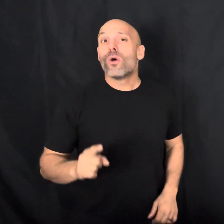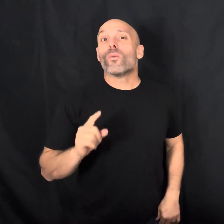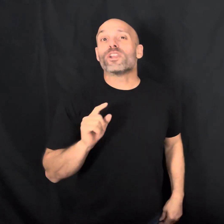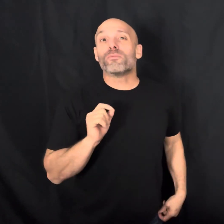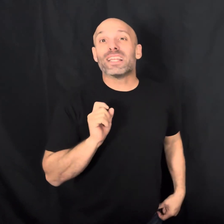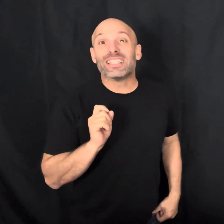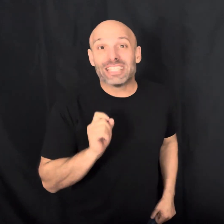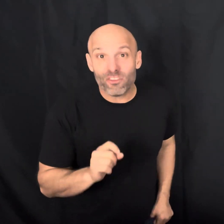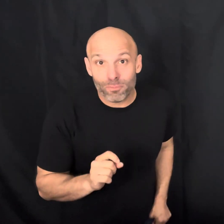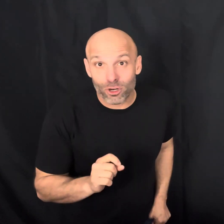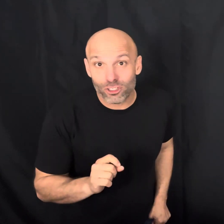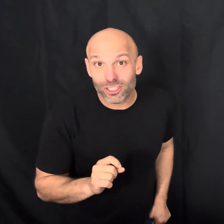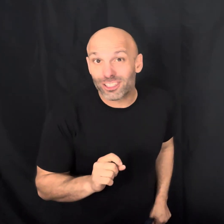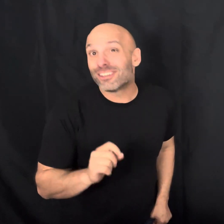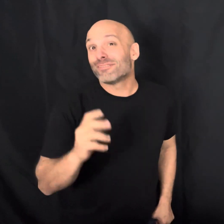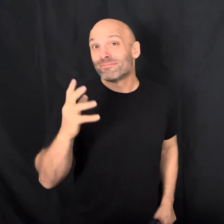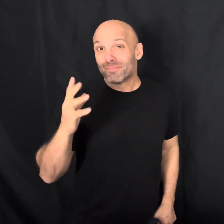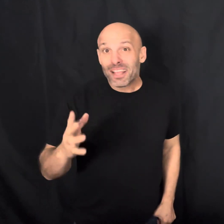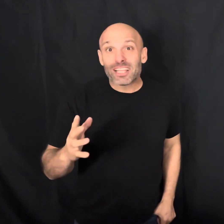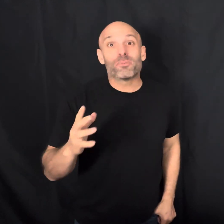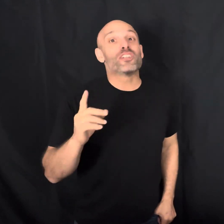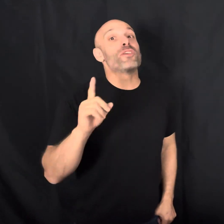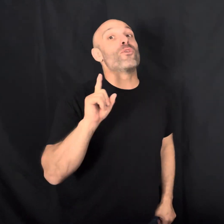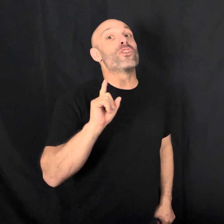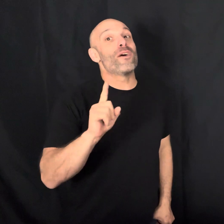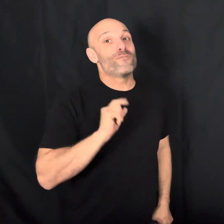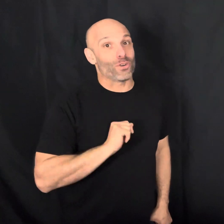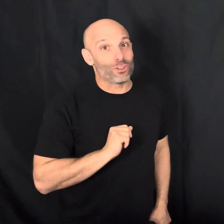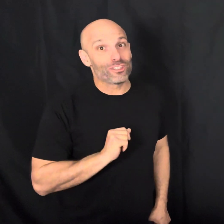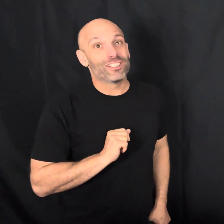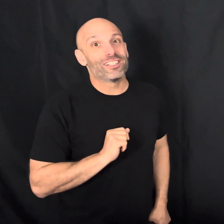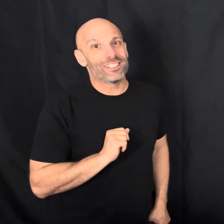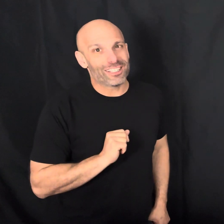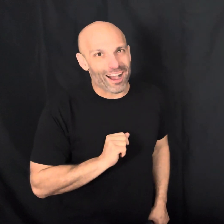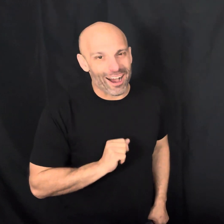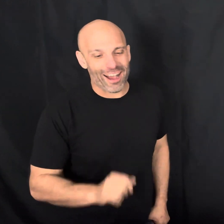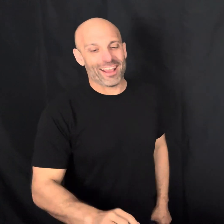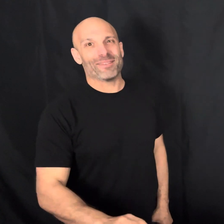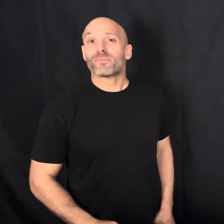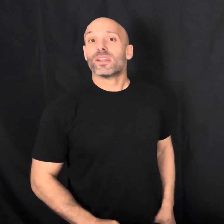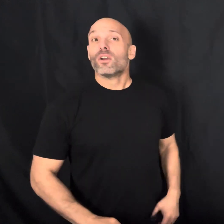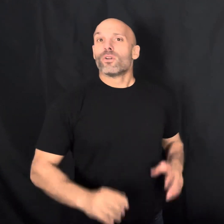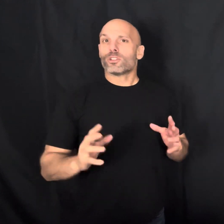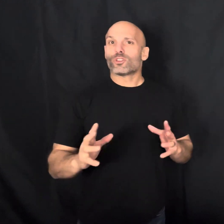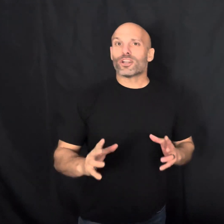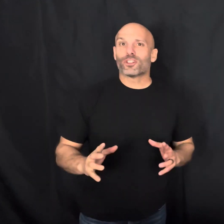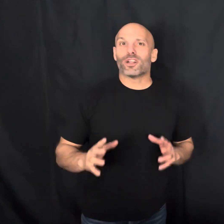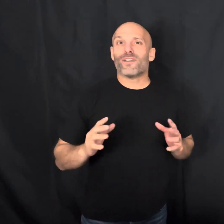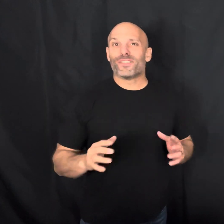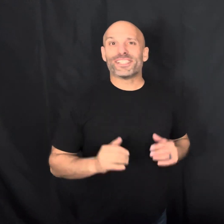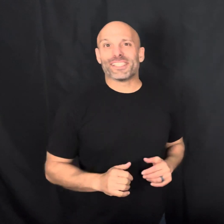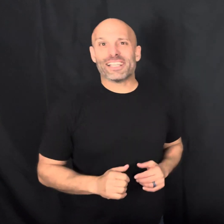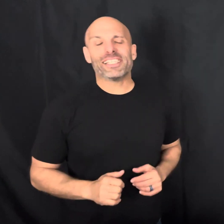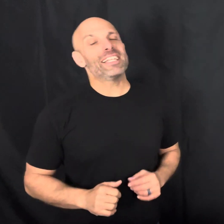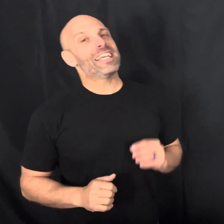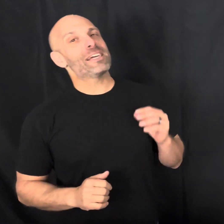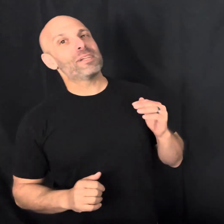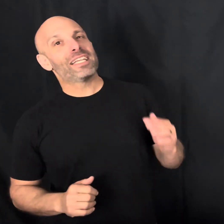you meet a deaf person, especially for the first time. The structure of this lesson is I'm going to give you